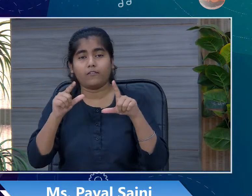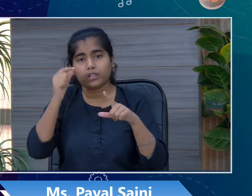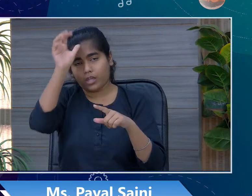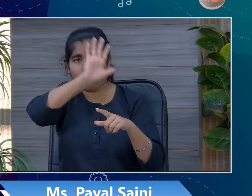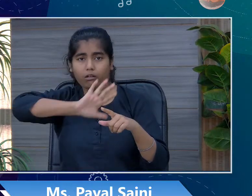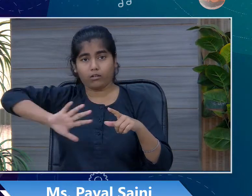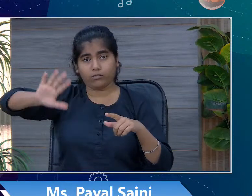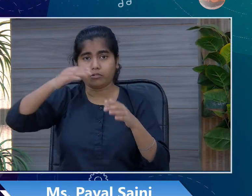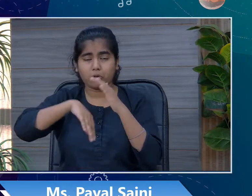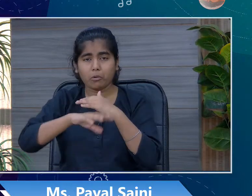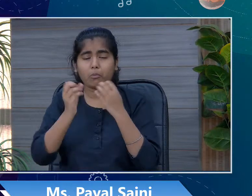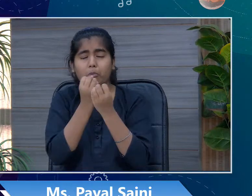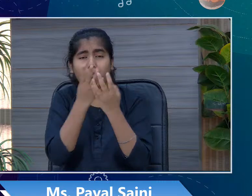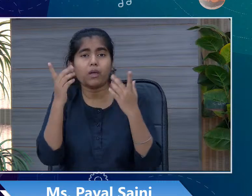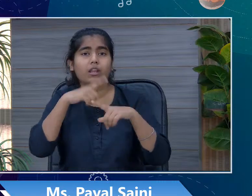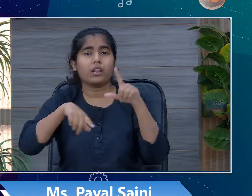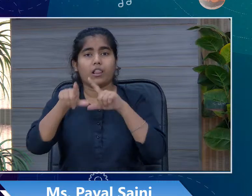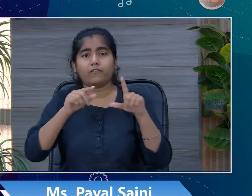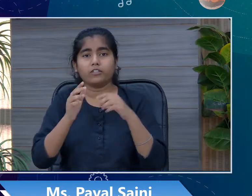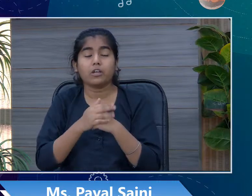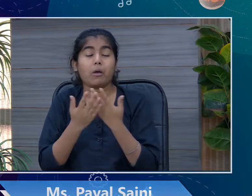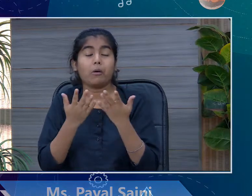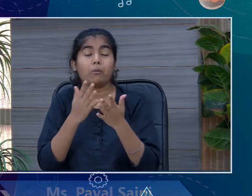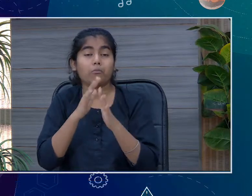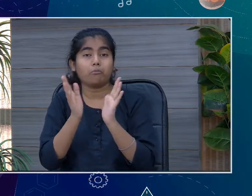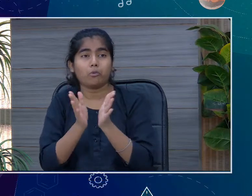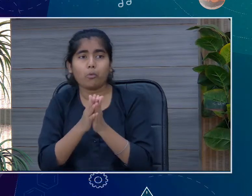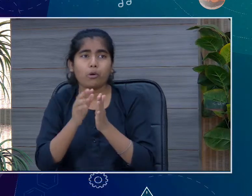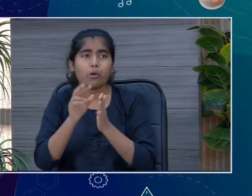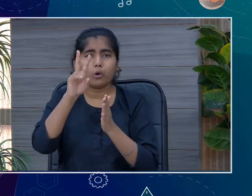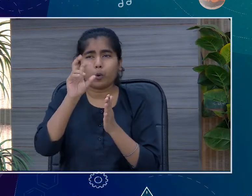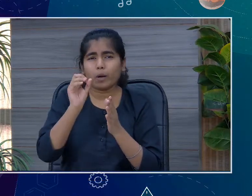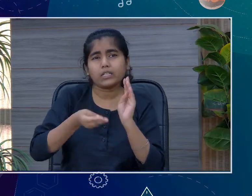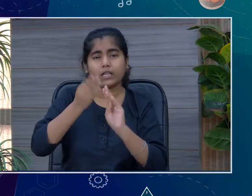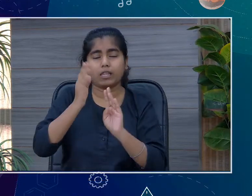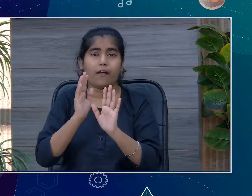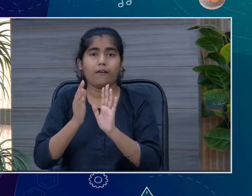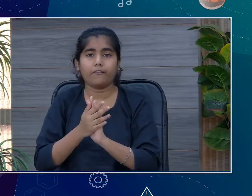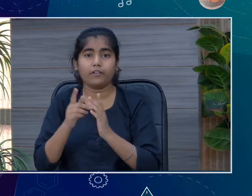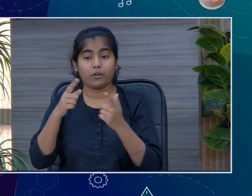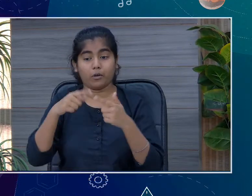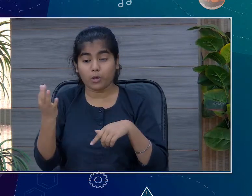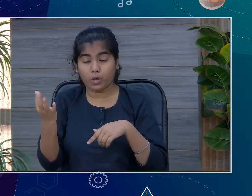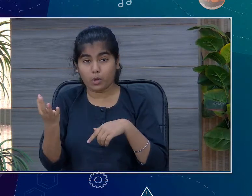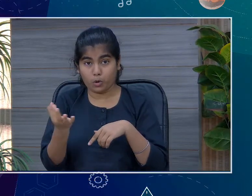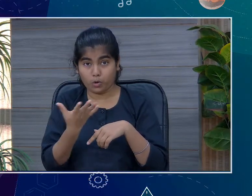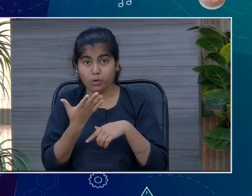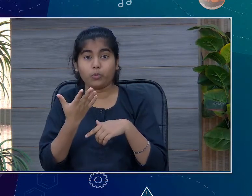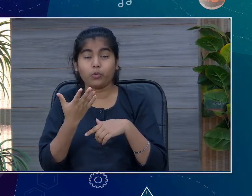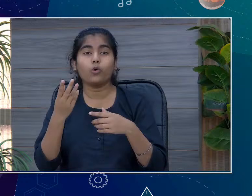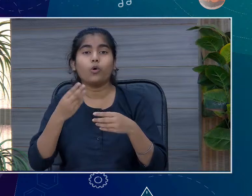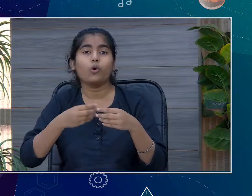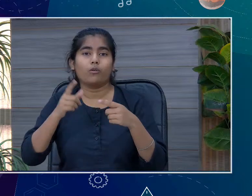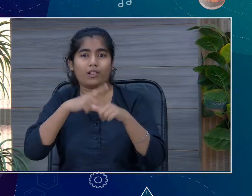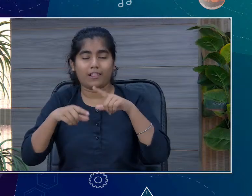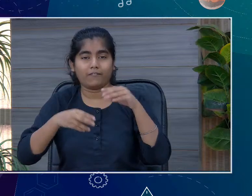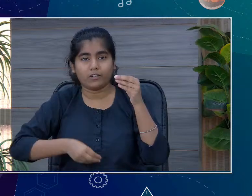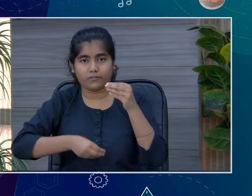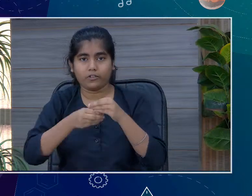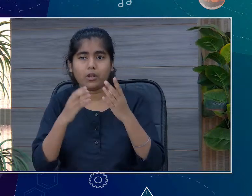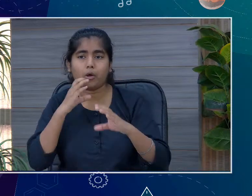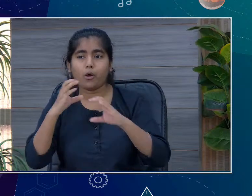there are plenty of languages in almost 20 steps you are moving ahead. You would have a new language to be talked about, to be understand about the communication